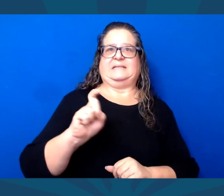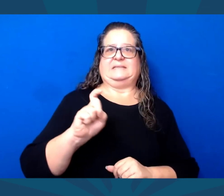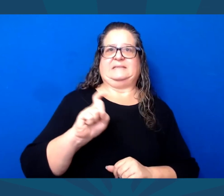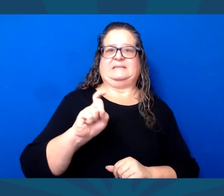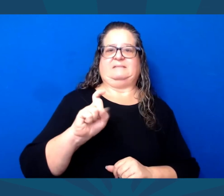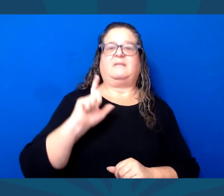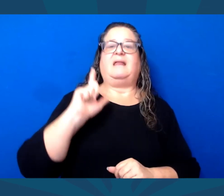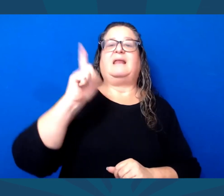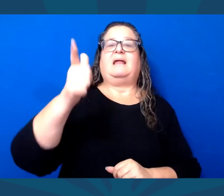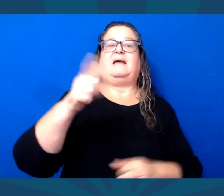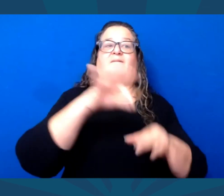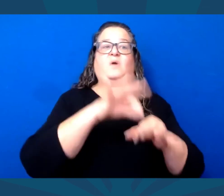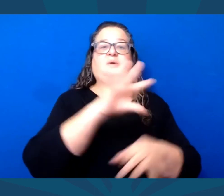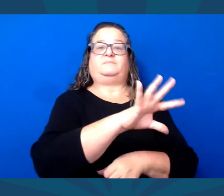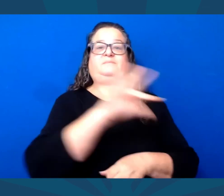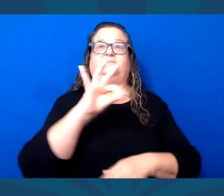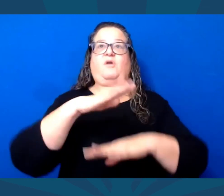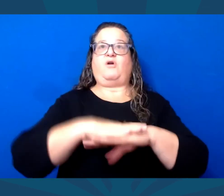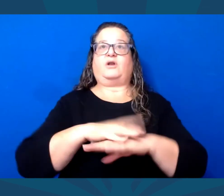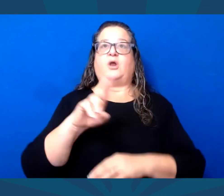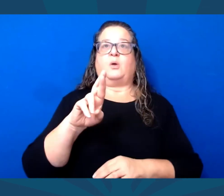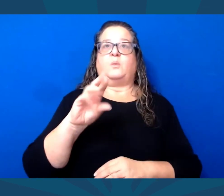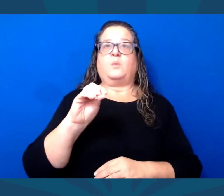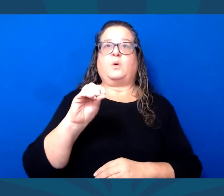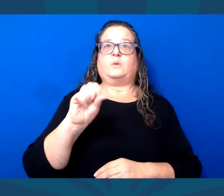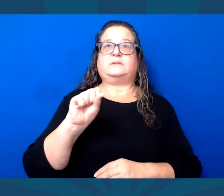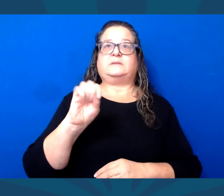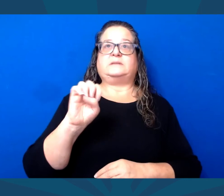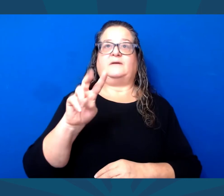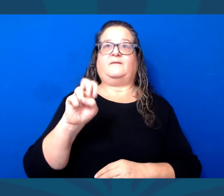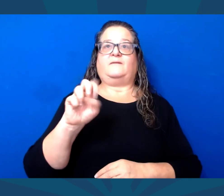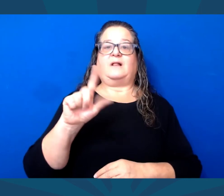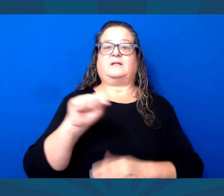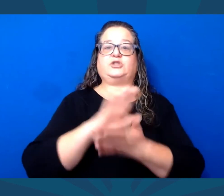to the community through his various servant leadership roles.